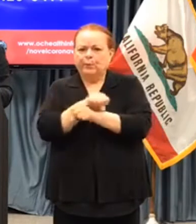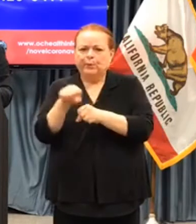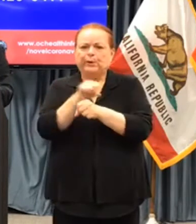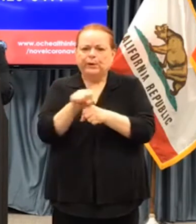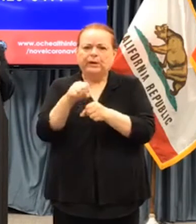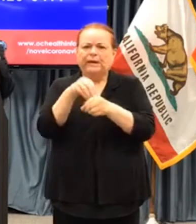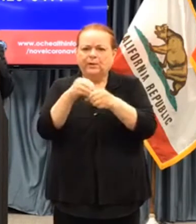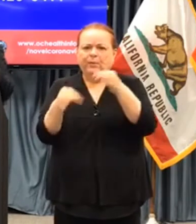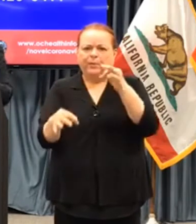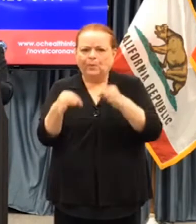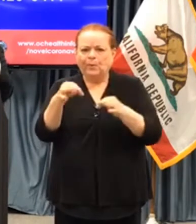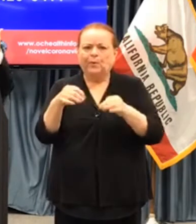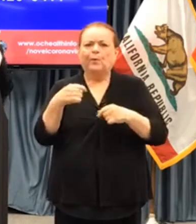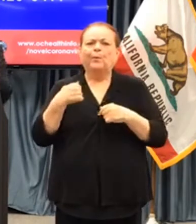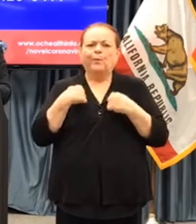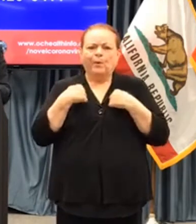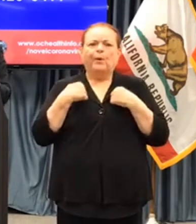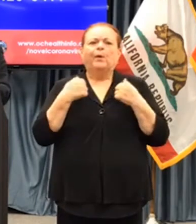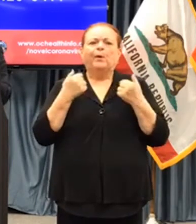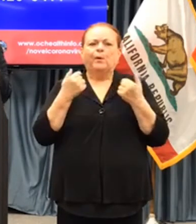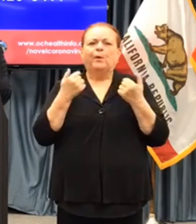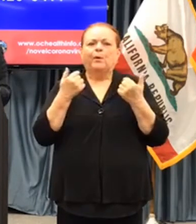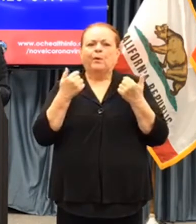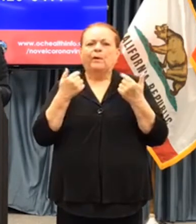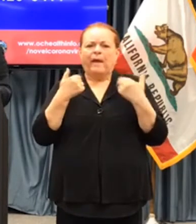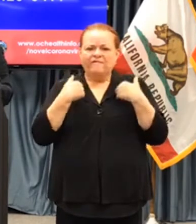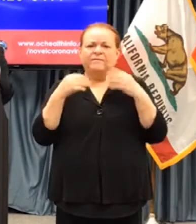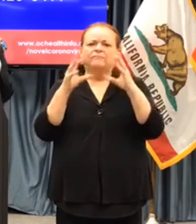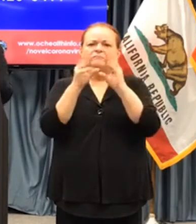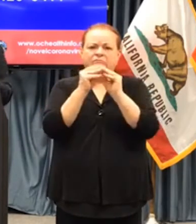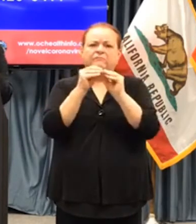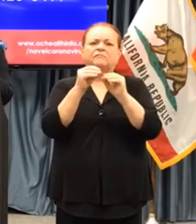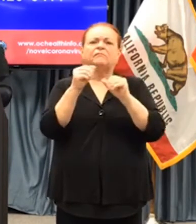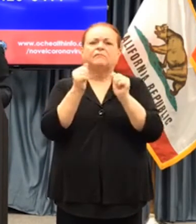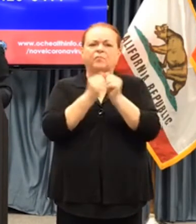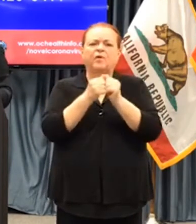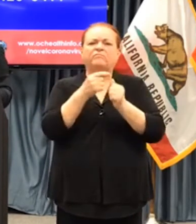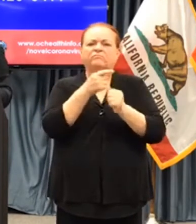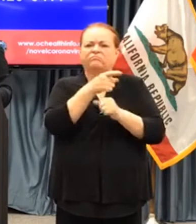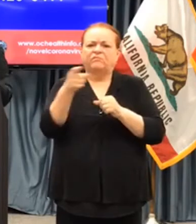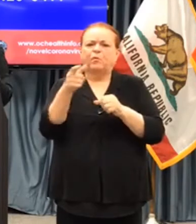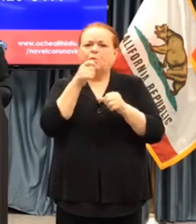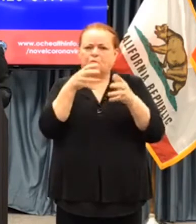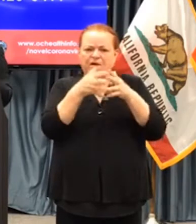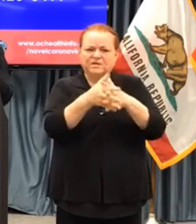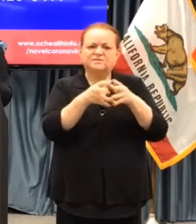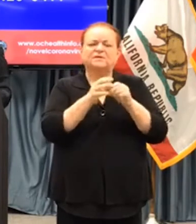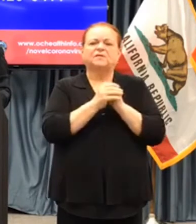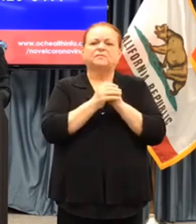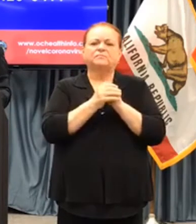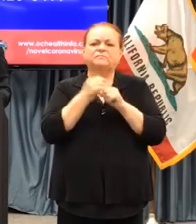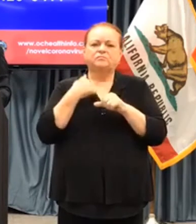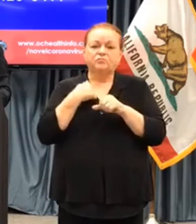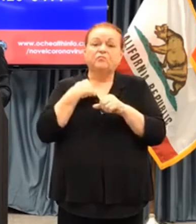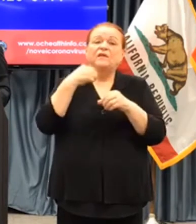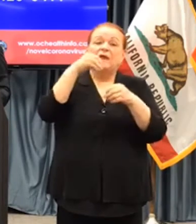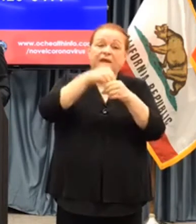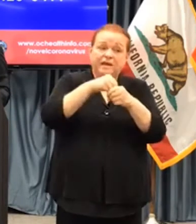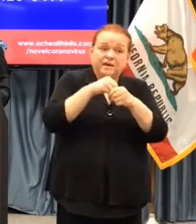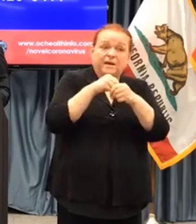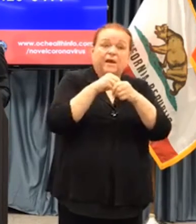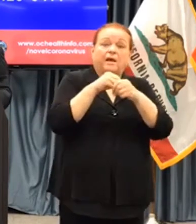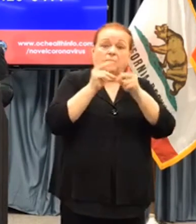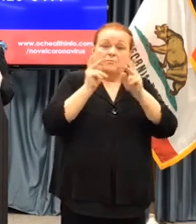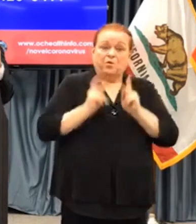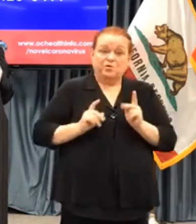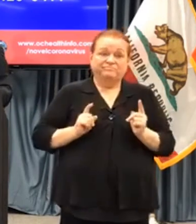closed, but there are criminal courts open, and we and my prosecutors are either in court in person conducting